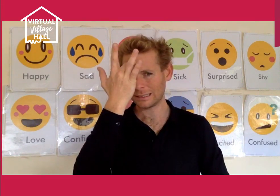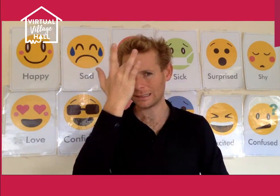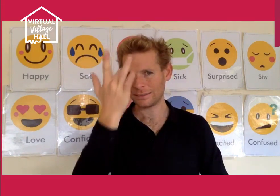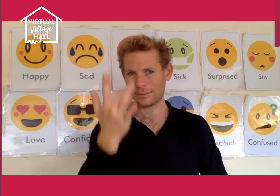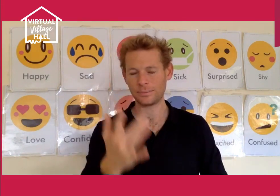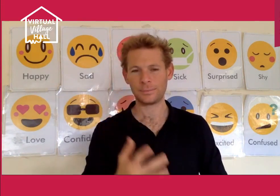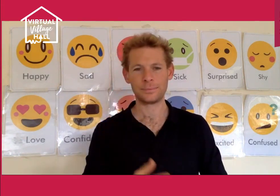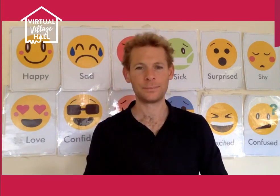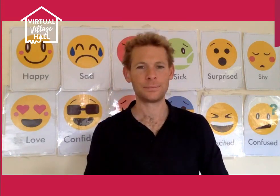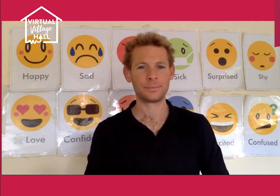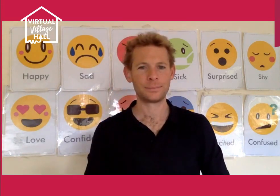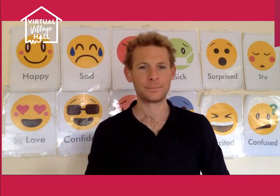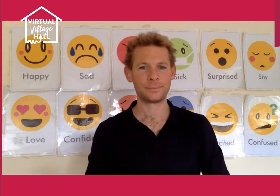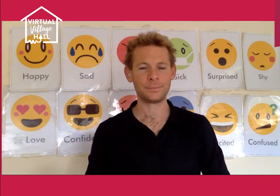Sick.